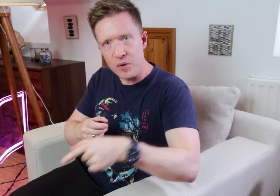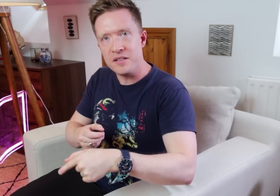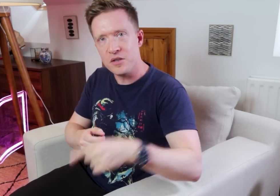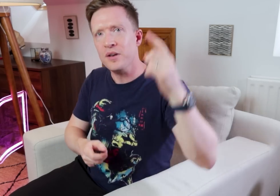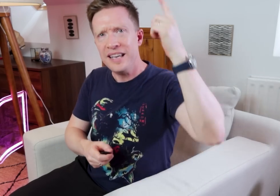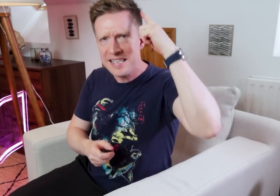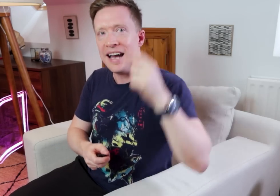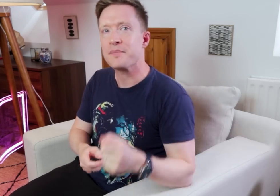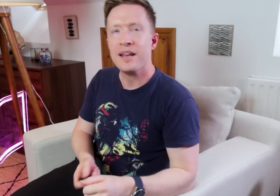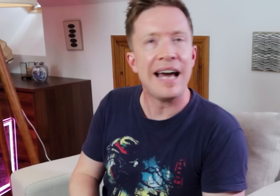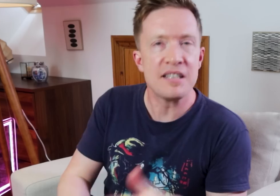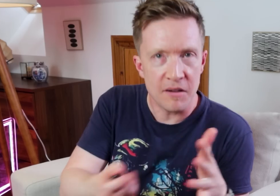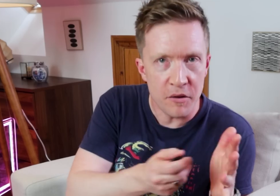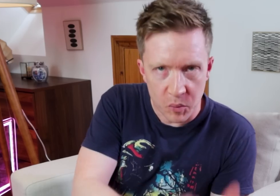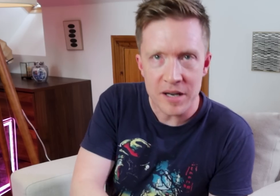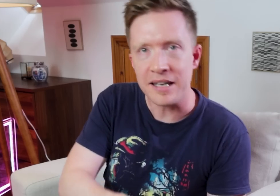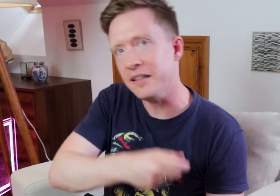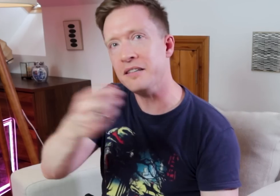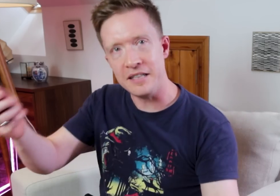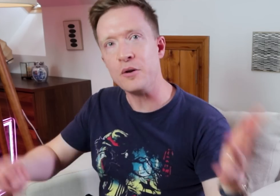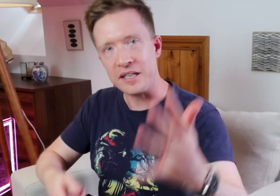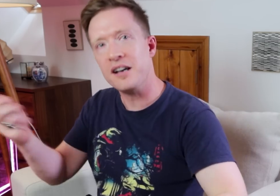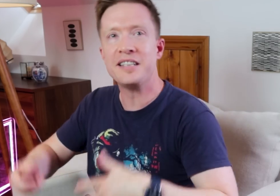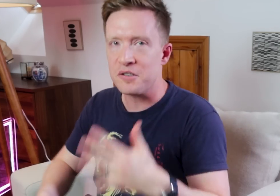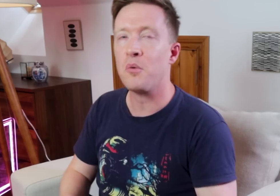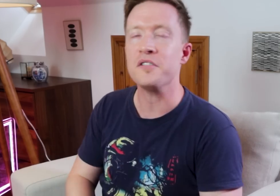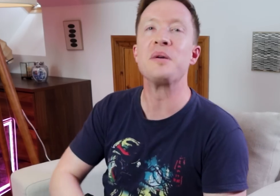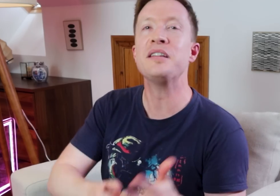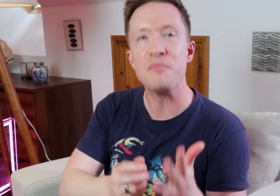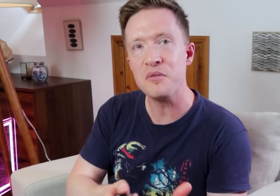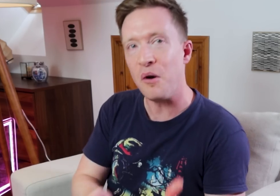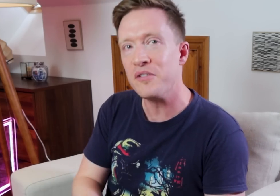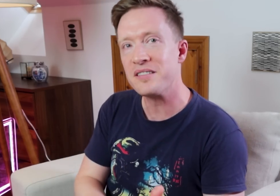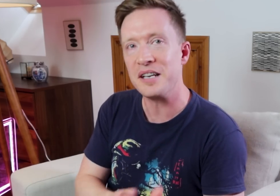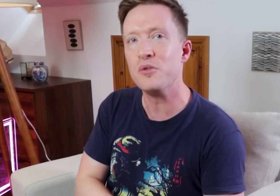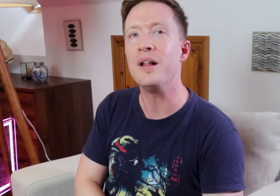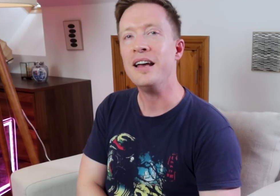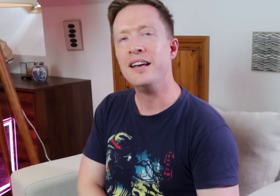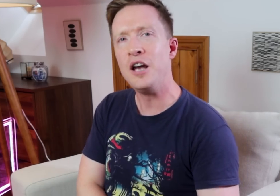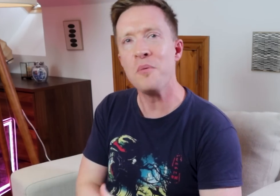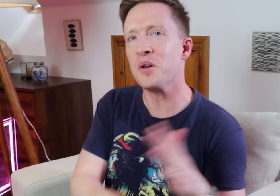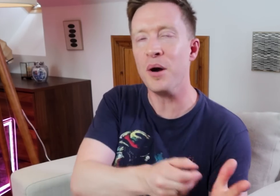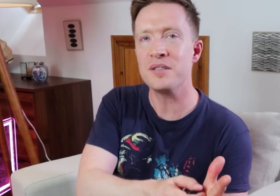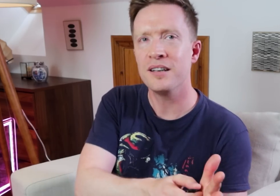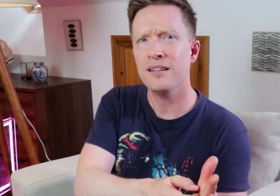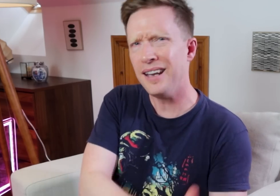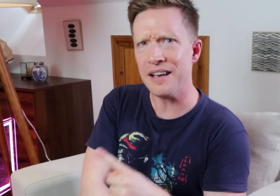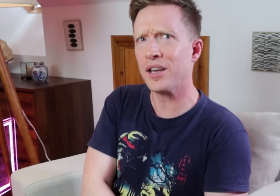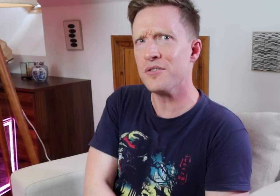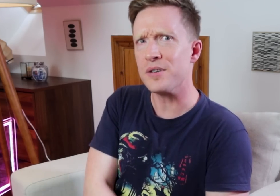pointed to his hat. Alice learned the word, and then he got excited, and so on. So he did the most obvious thing of all. He hopped on a boat and left the country.